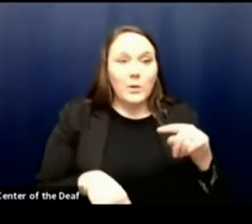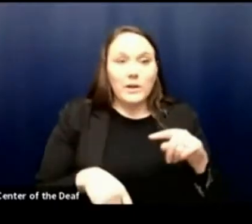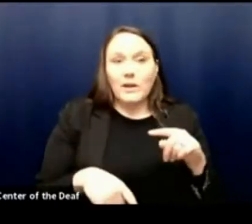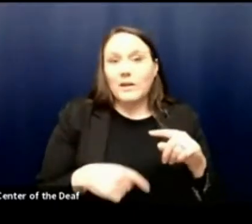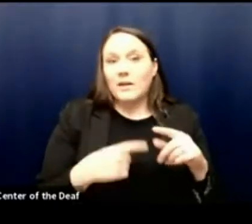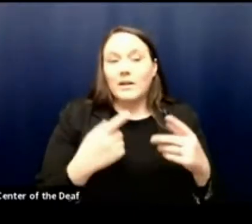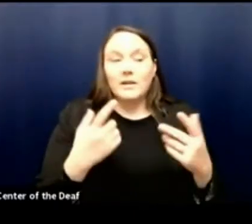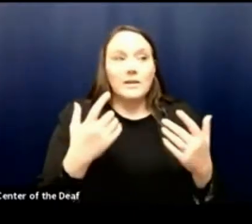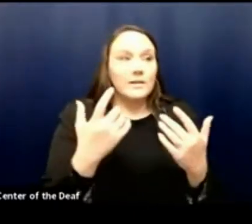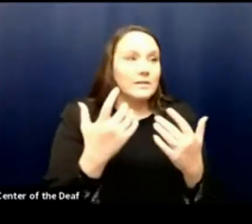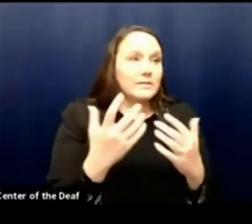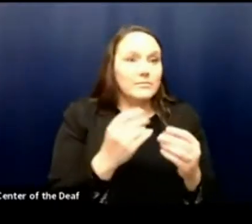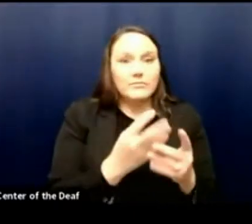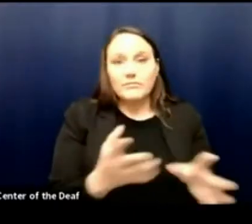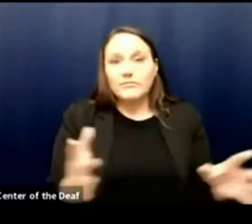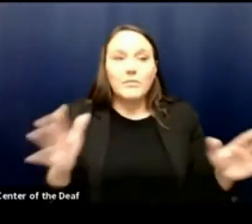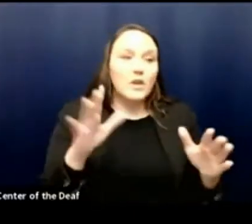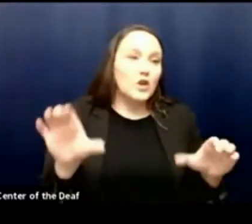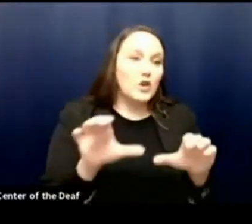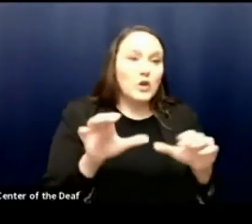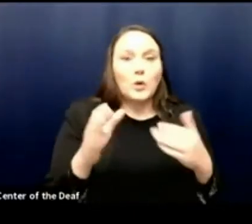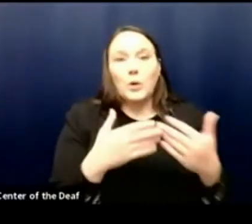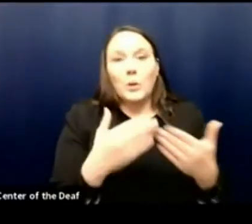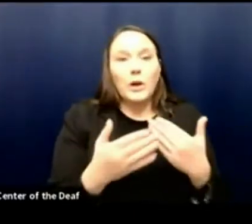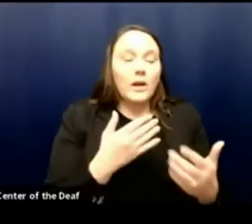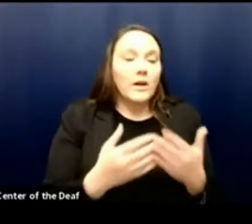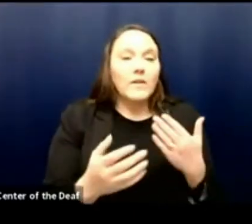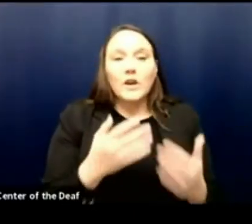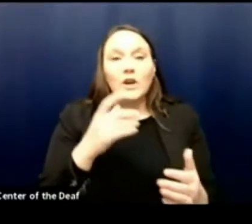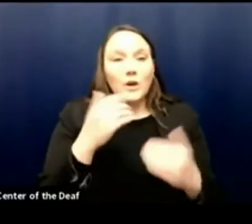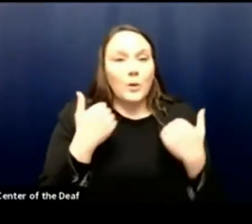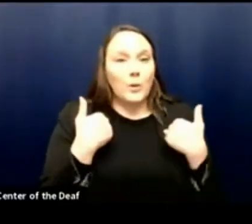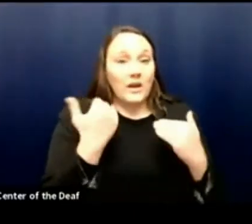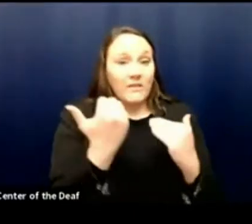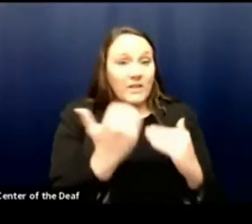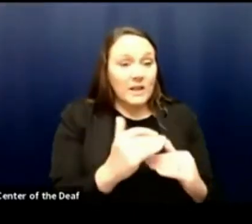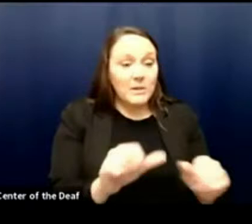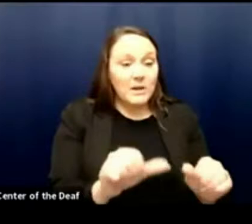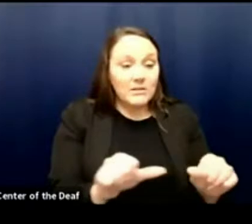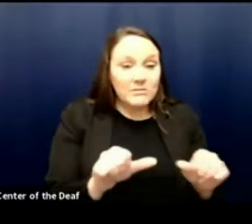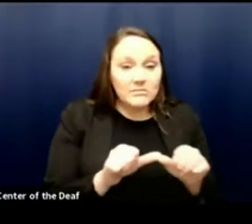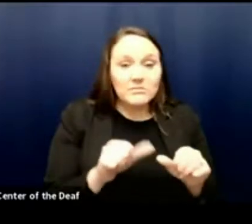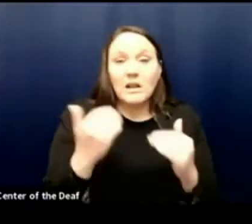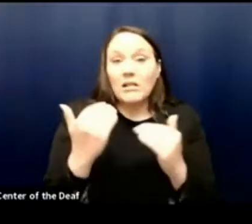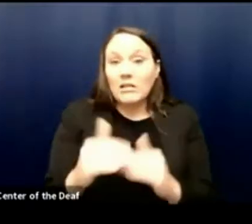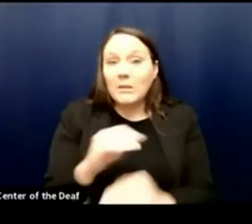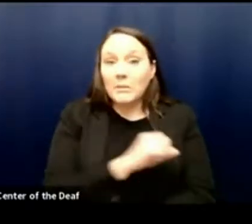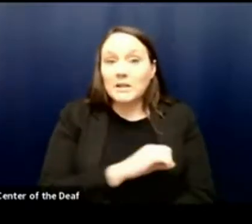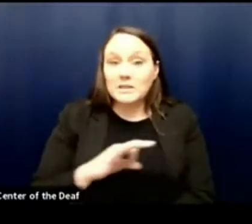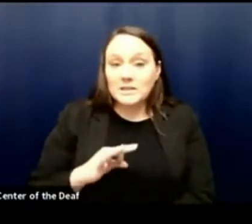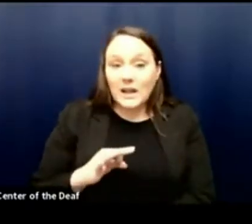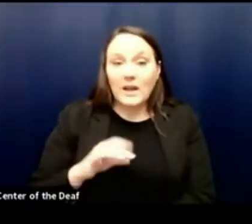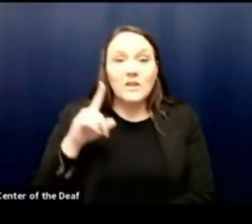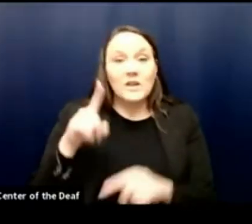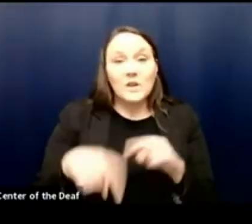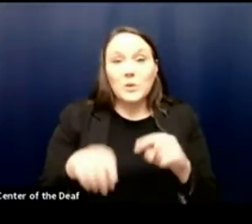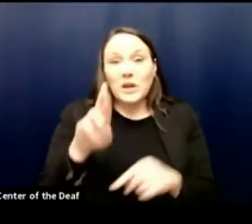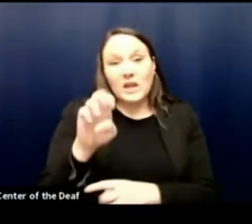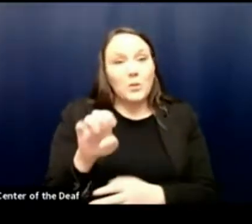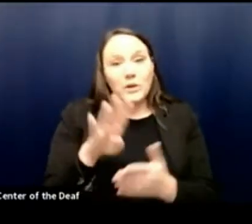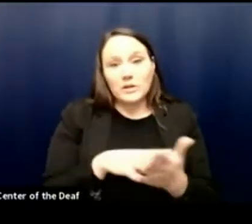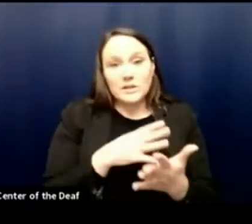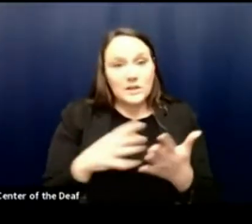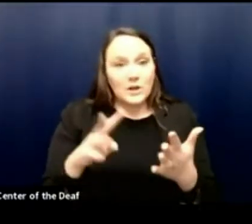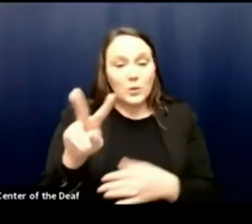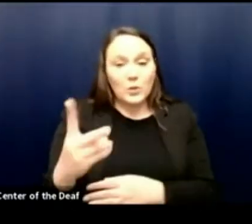space, staffing, and resources to accommodate everyone needing to reschedule their second dose appointments based on their convenience. The